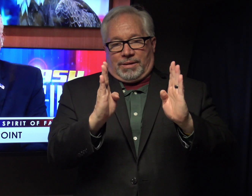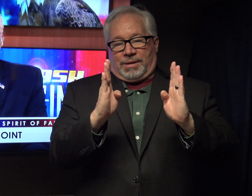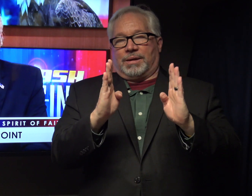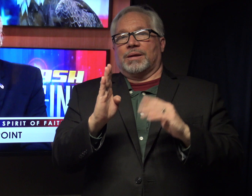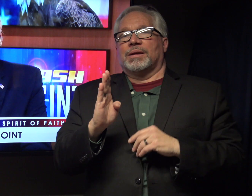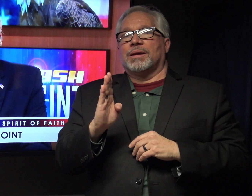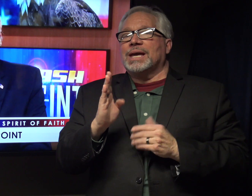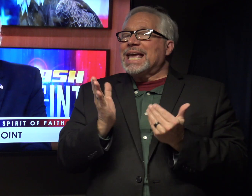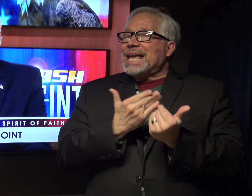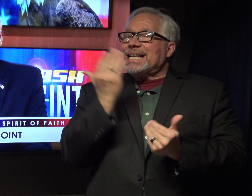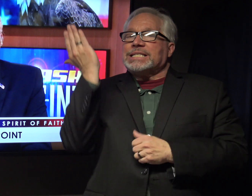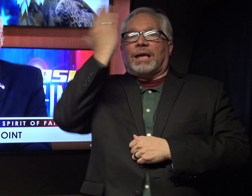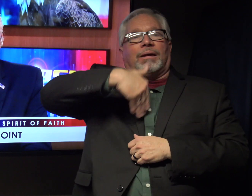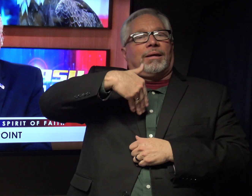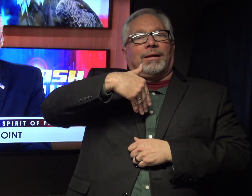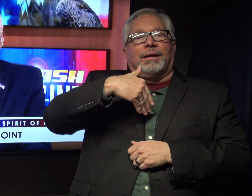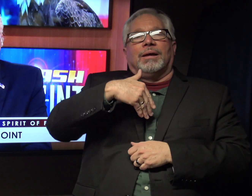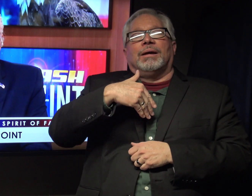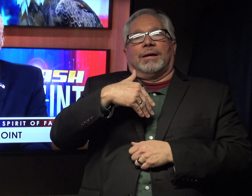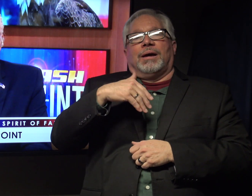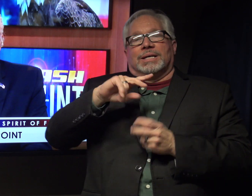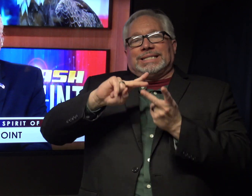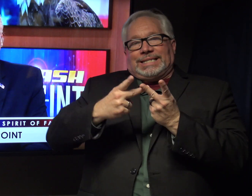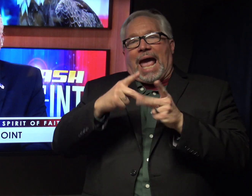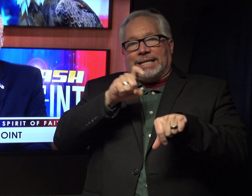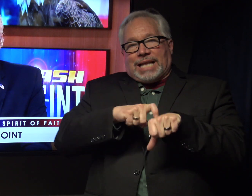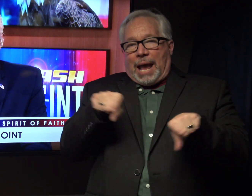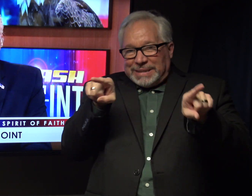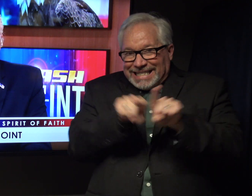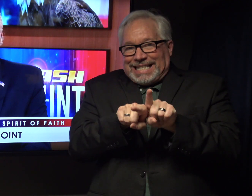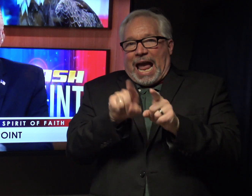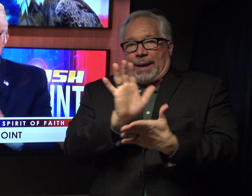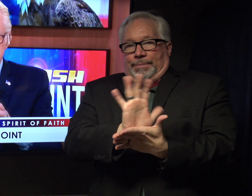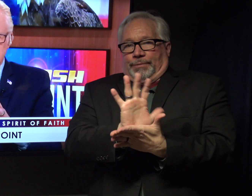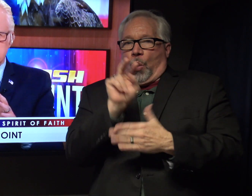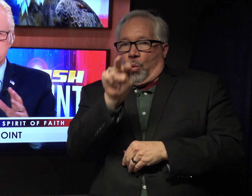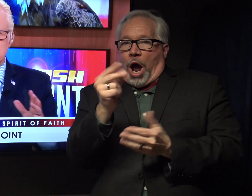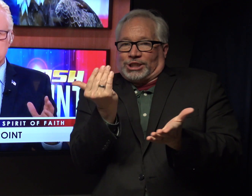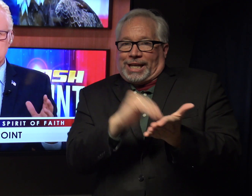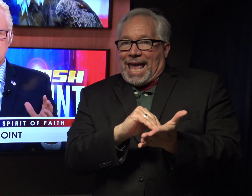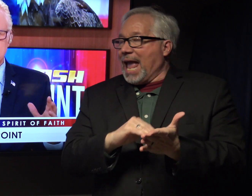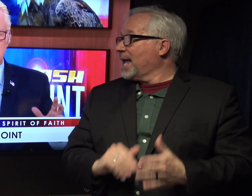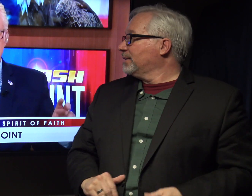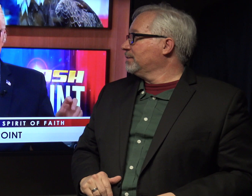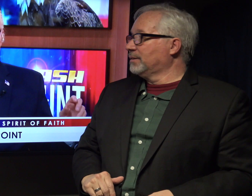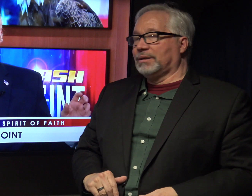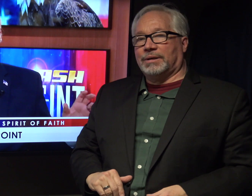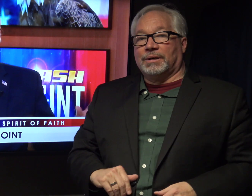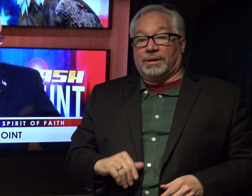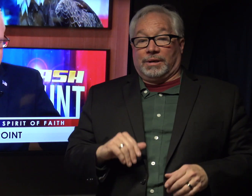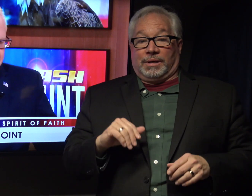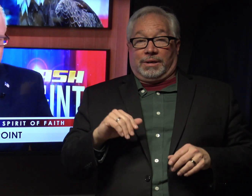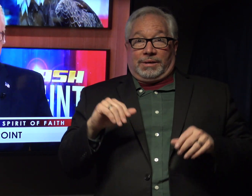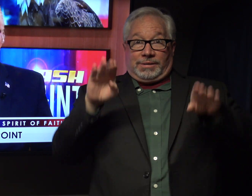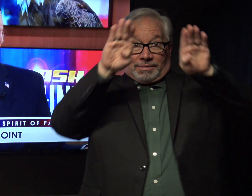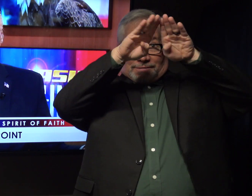easy to miss if you weren't watching it, where when they first broke through that door, which to say broke through doesn't